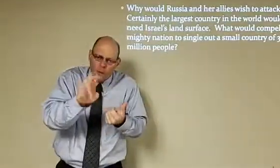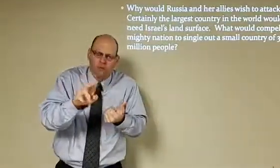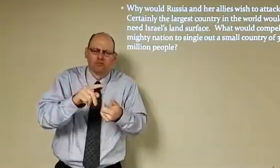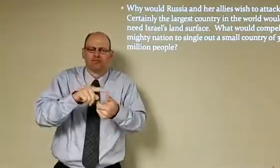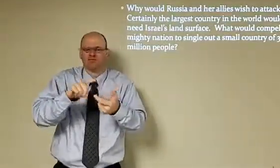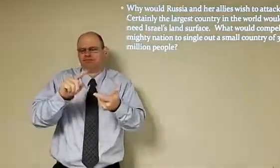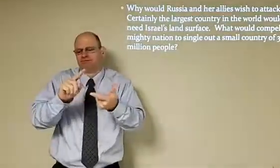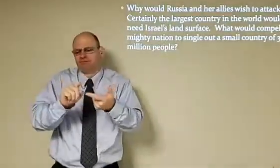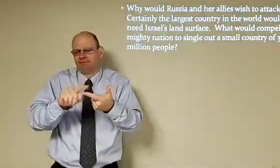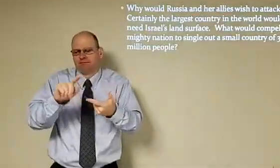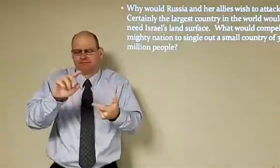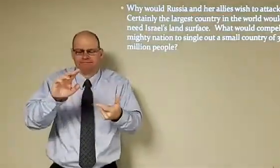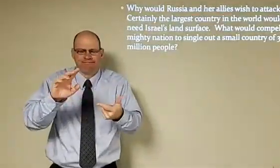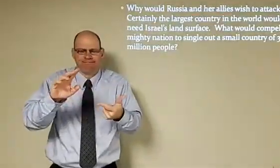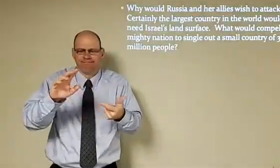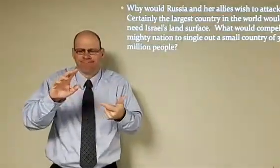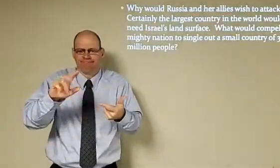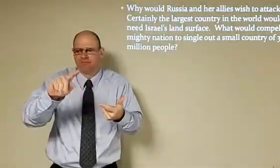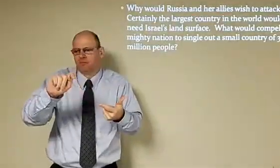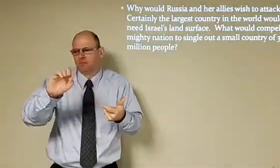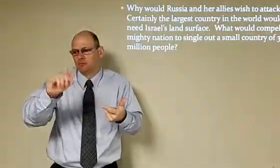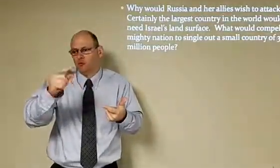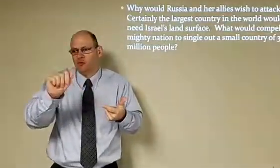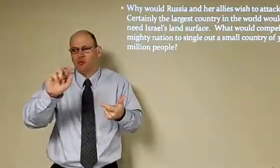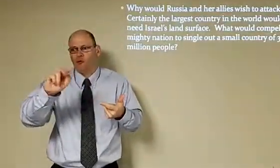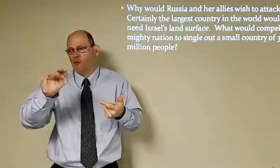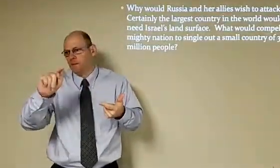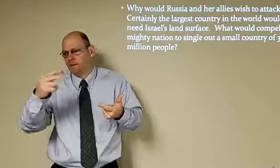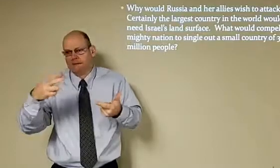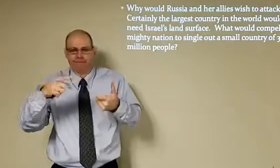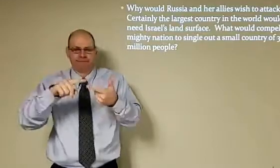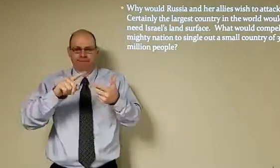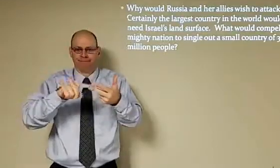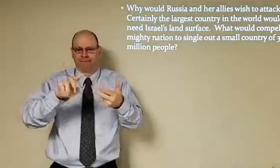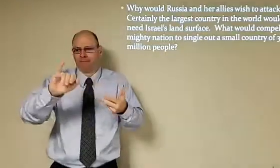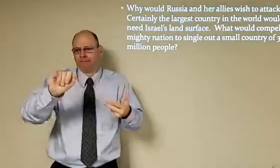Russia and her allies would prefer to attack Israel.